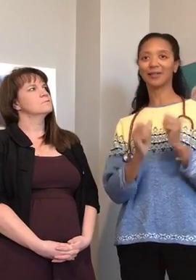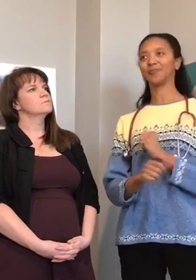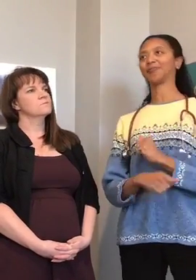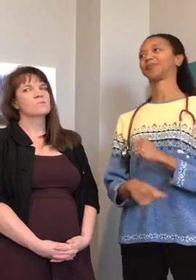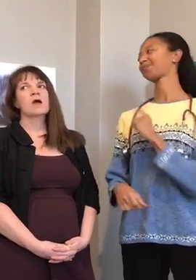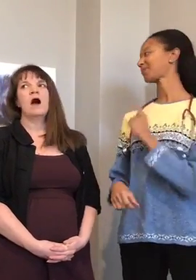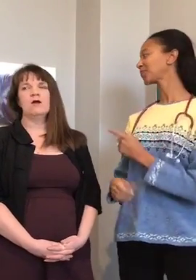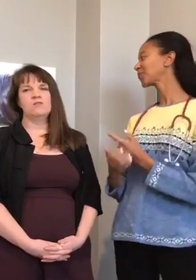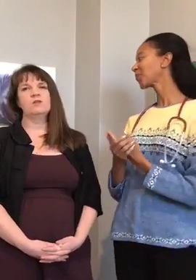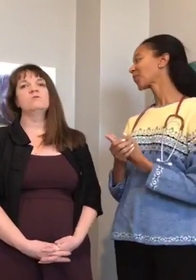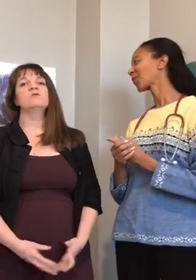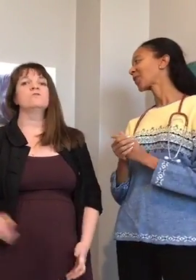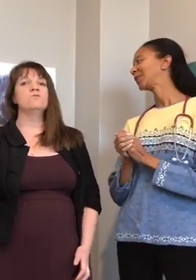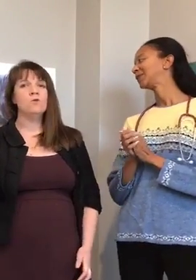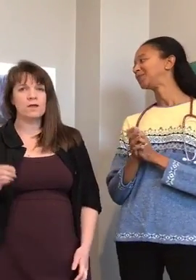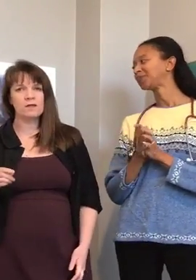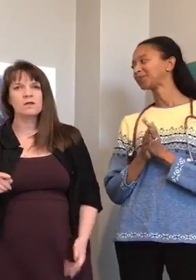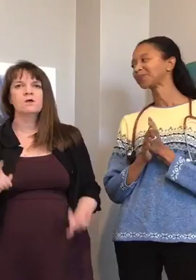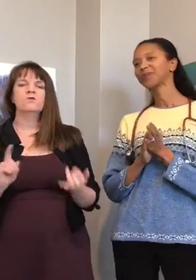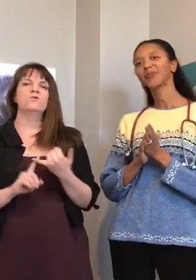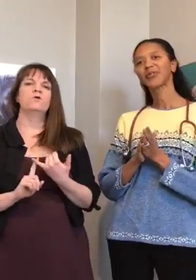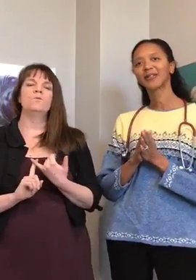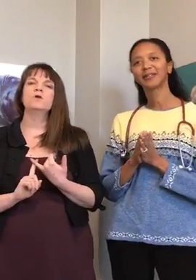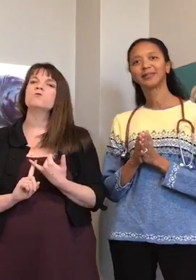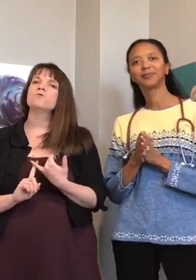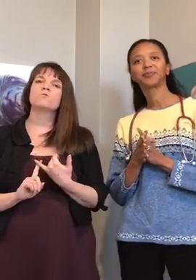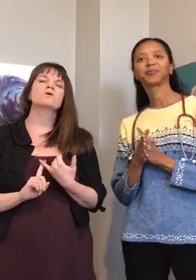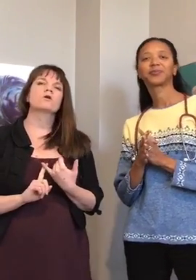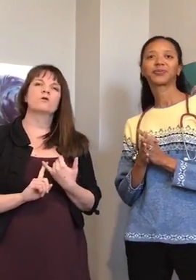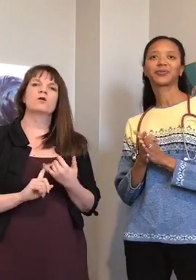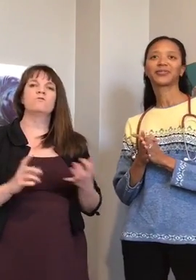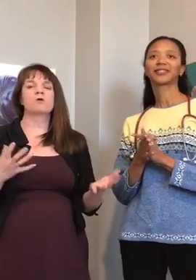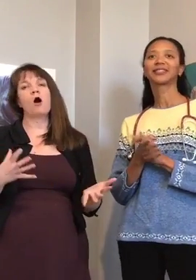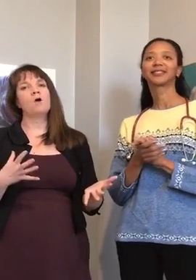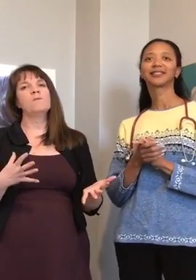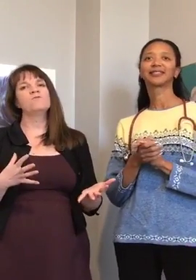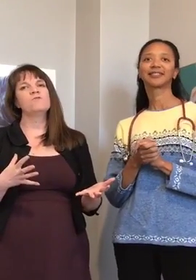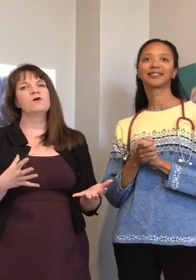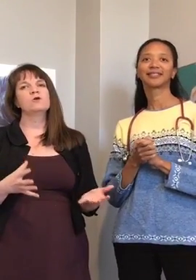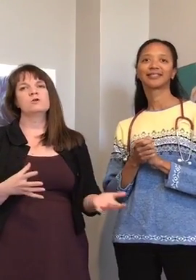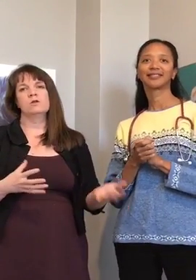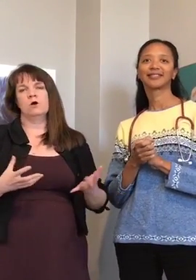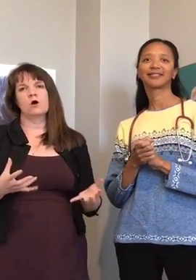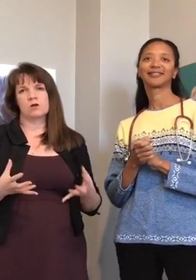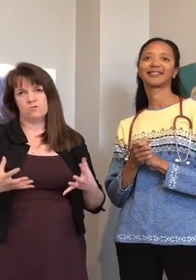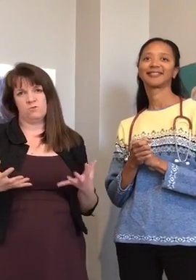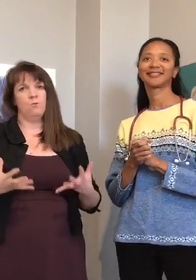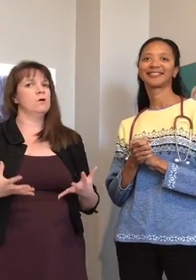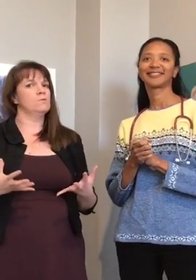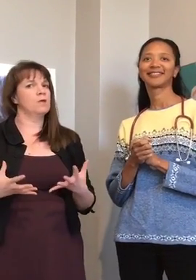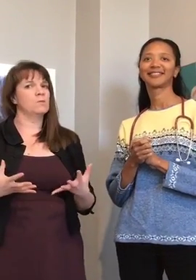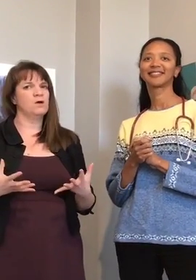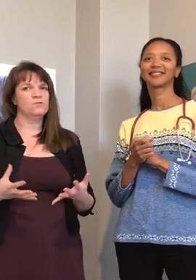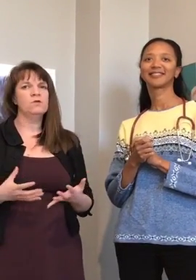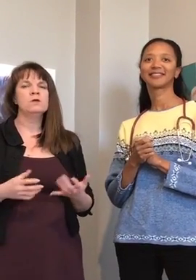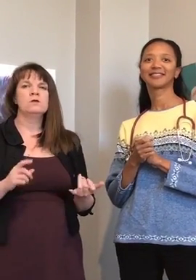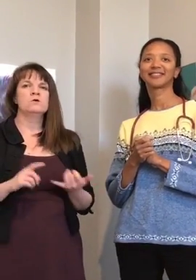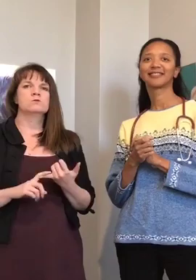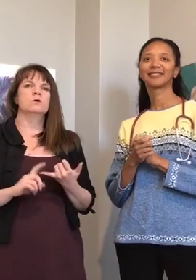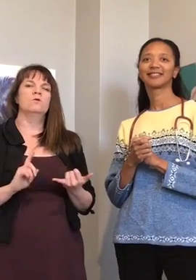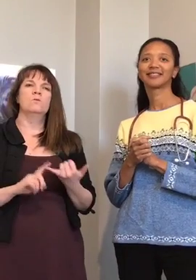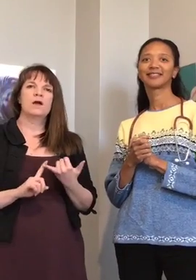to check it. All right, then you need to fuel it. So minerals are really critical for all muscle function, and the heart is just one big